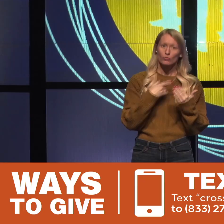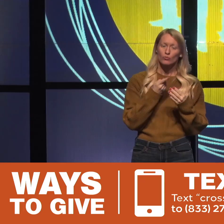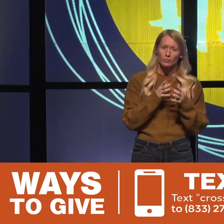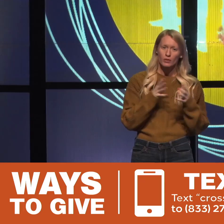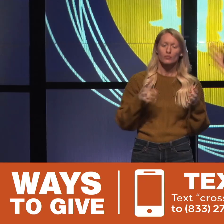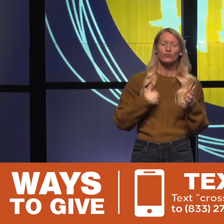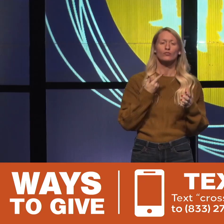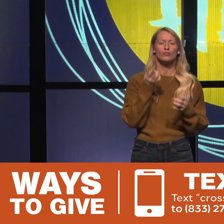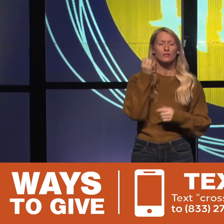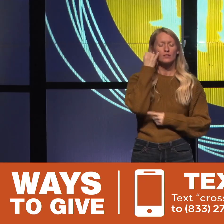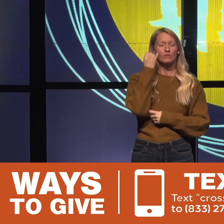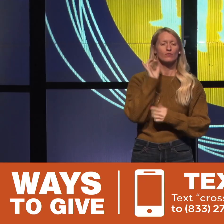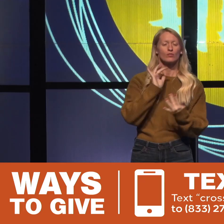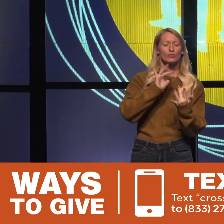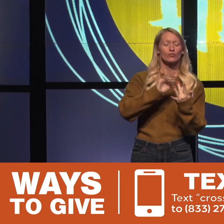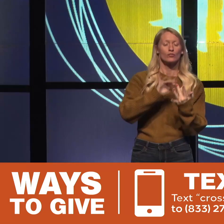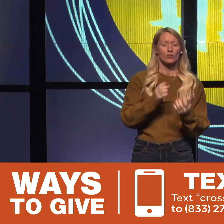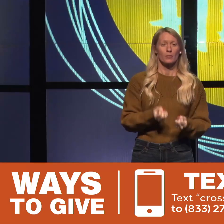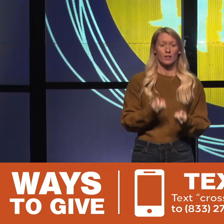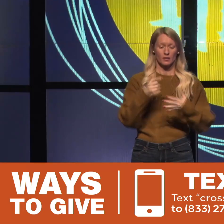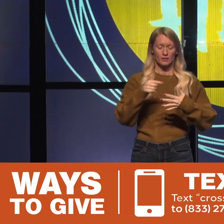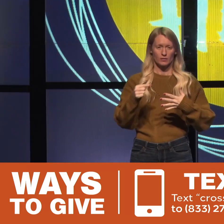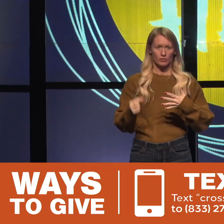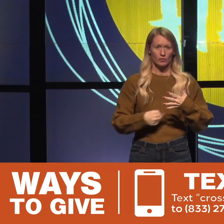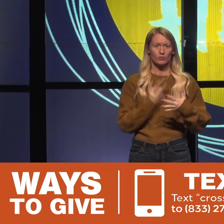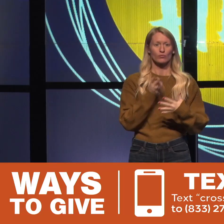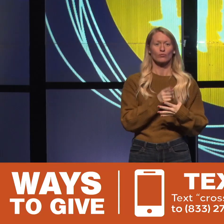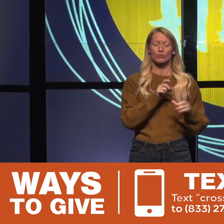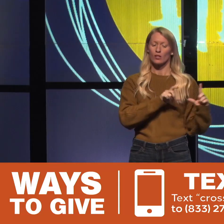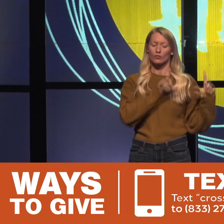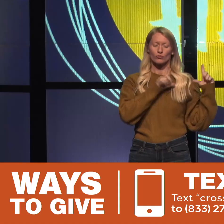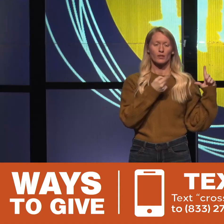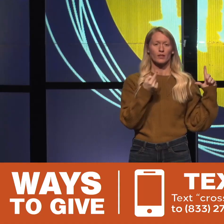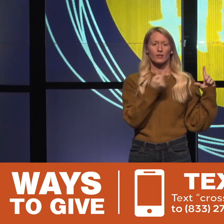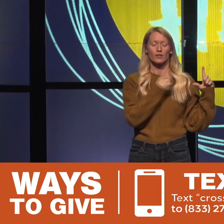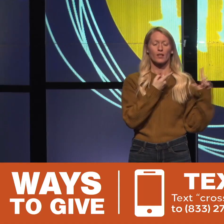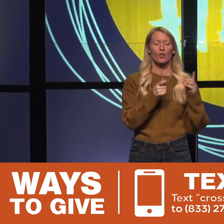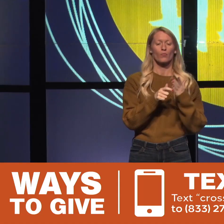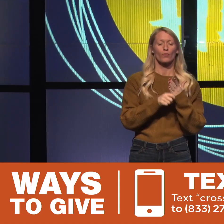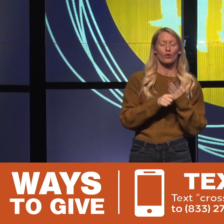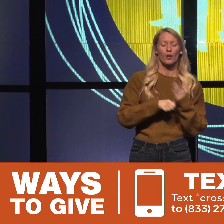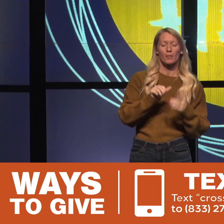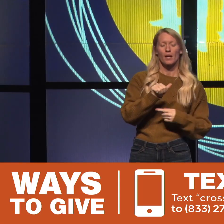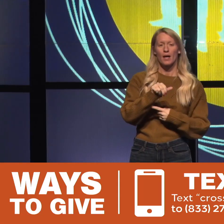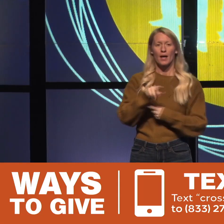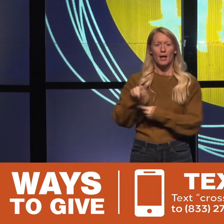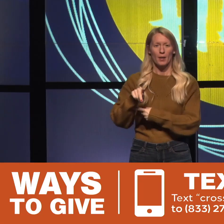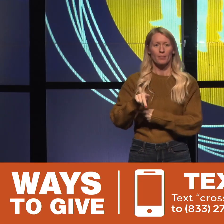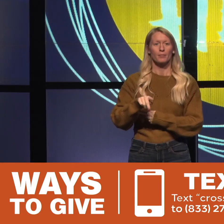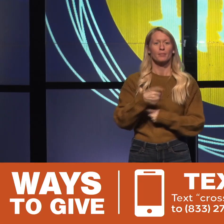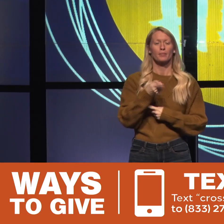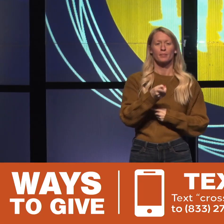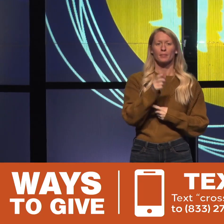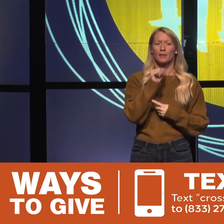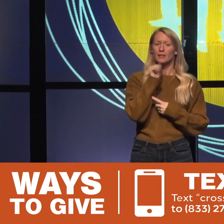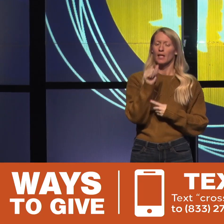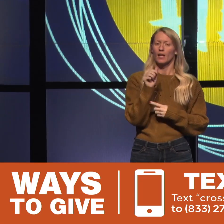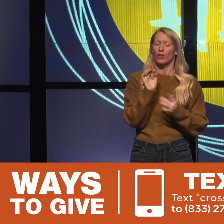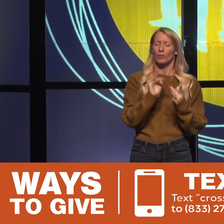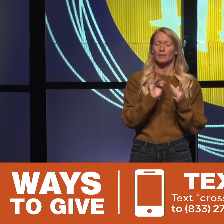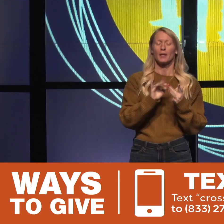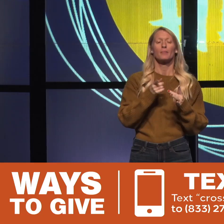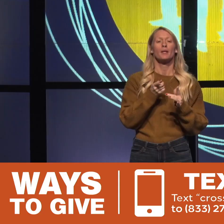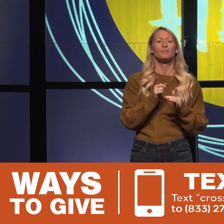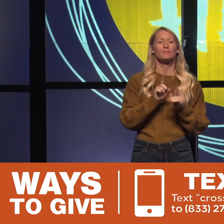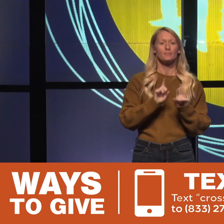giver, we have lots of ways to give around here, and those are up on the screen, and they're in the program and in the app and on the. It's not on the website, I don't think.